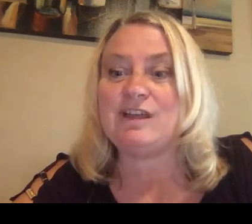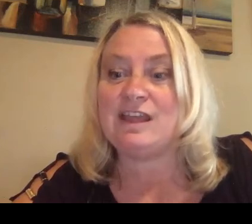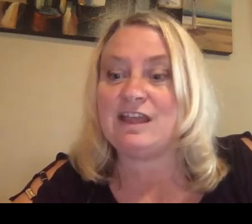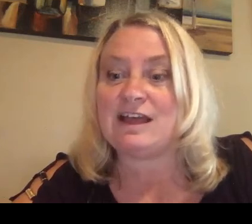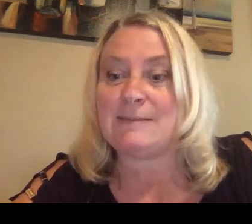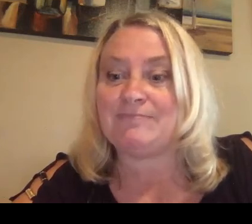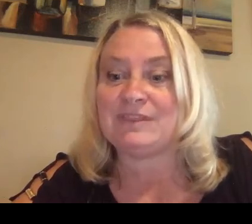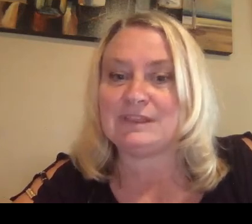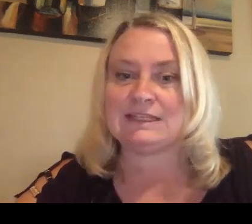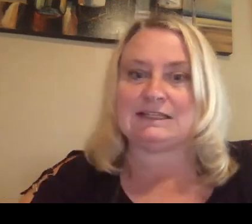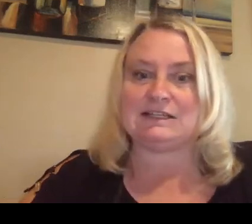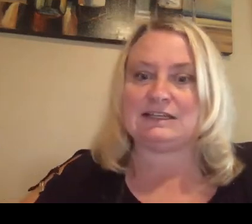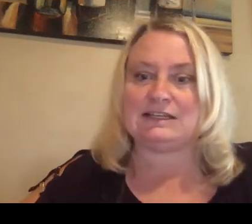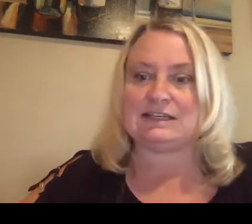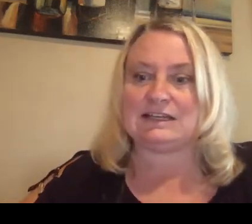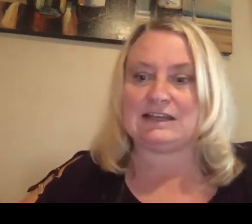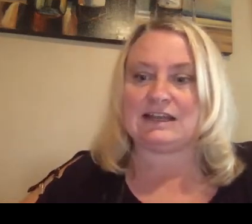interpreter. I